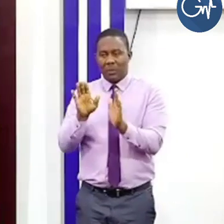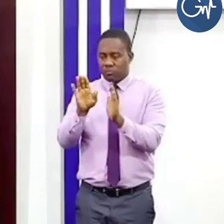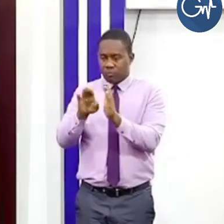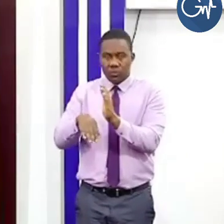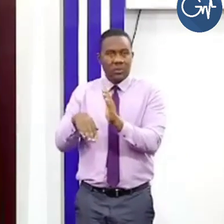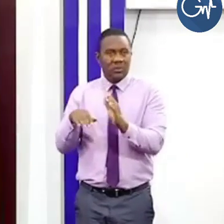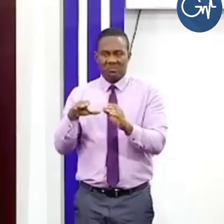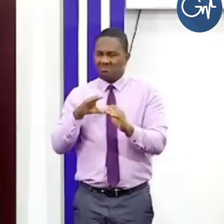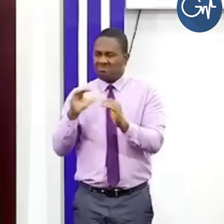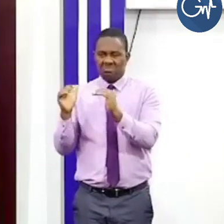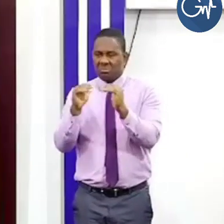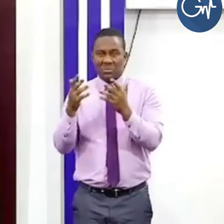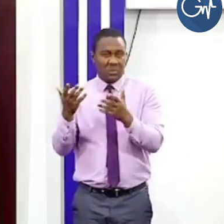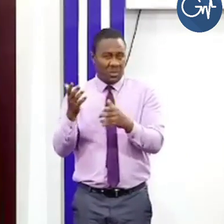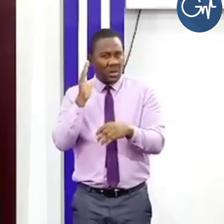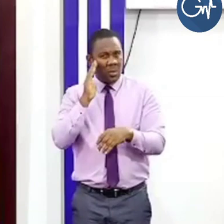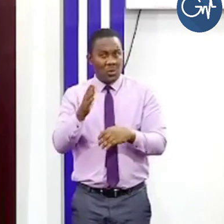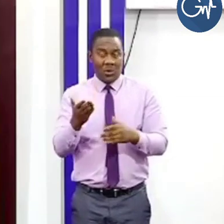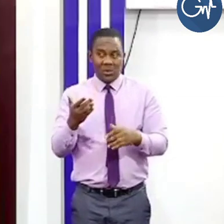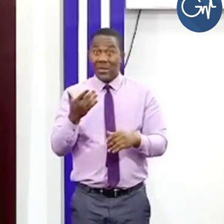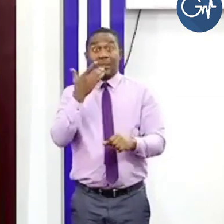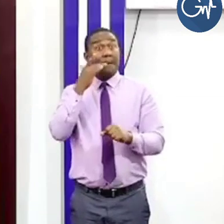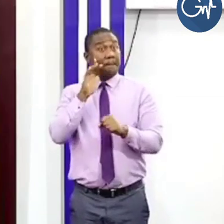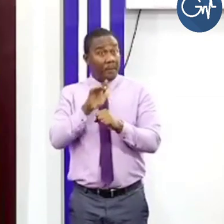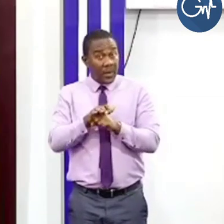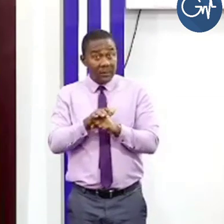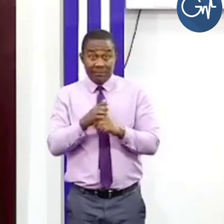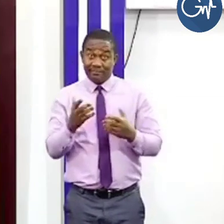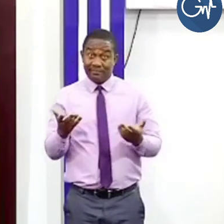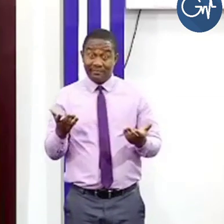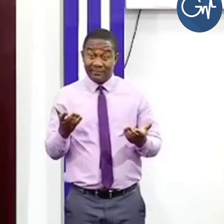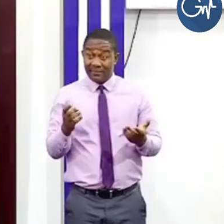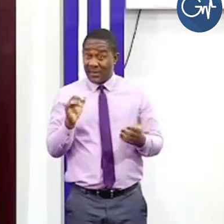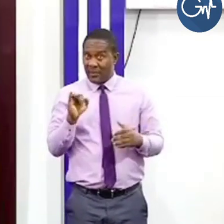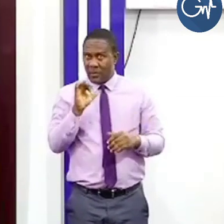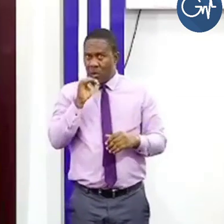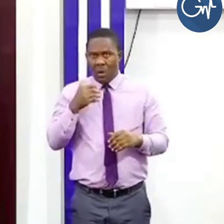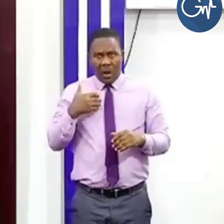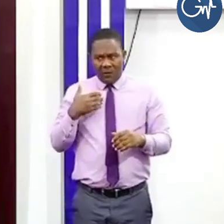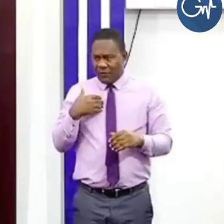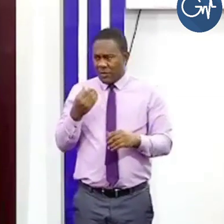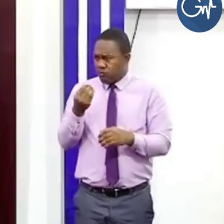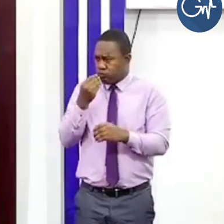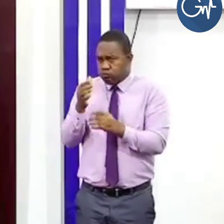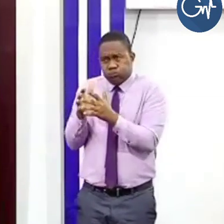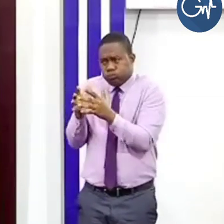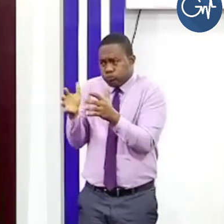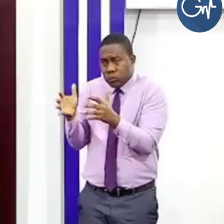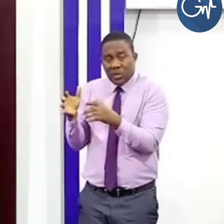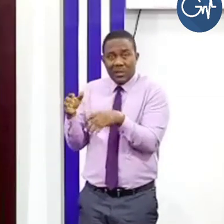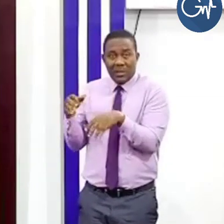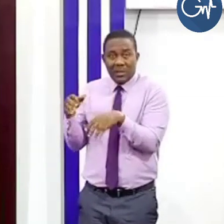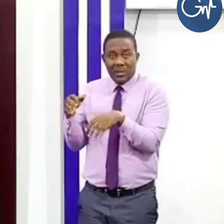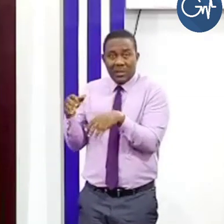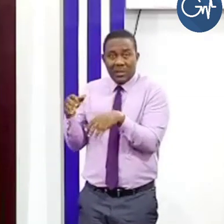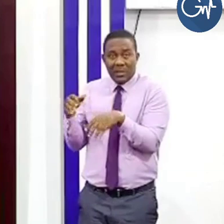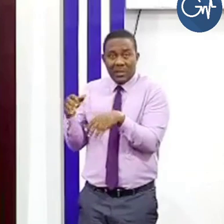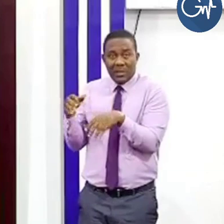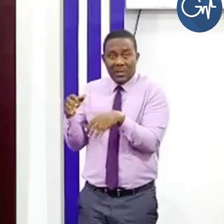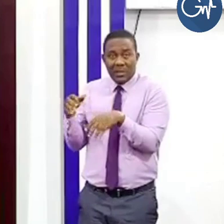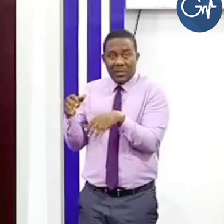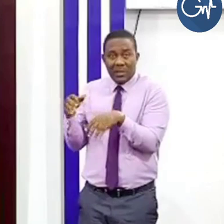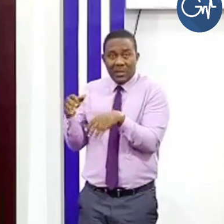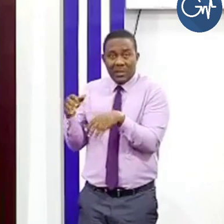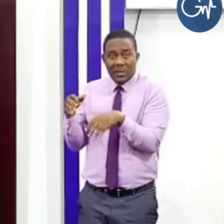that is what I can assure you. If there wasn't enough in the system and we had to wait for import of rice and other things,